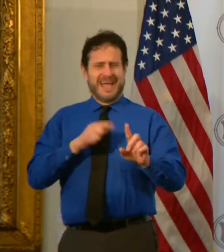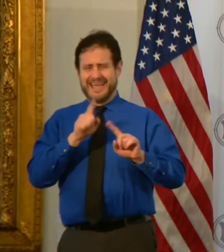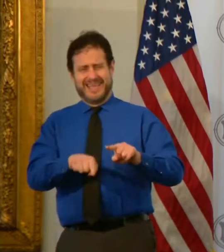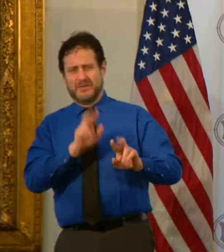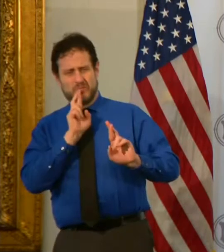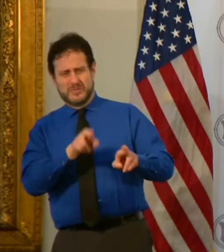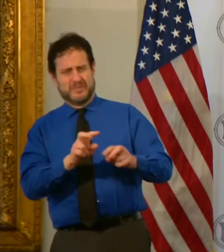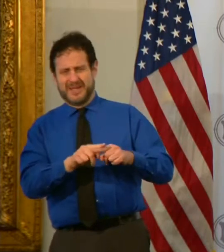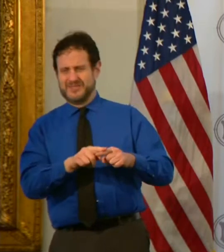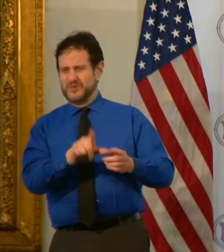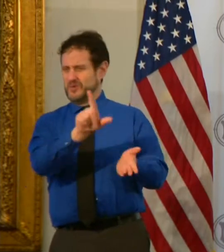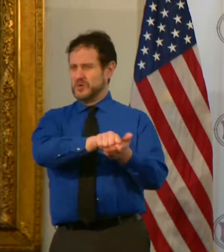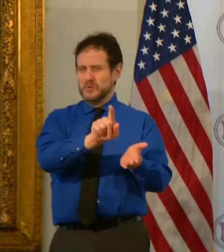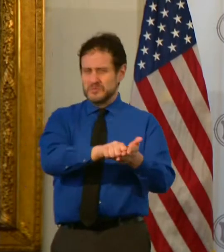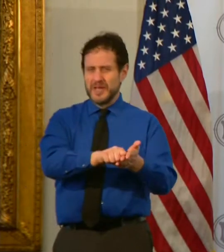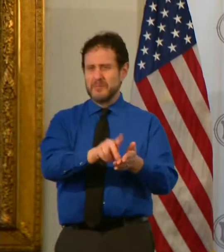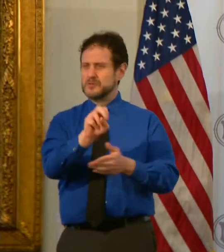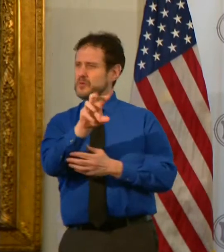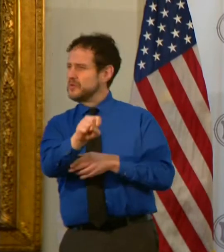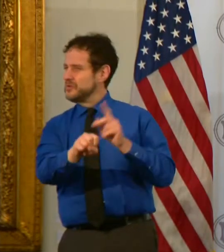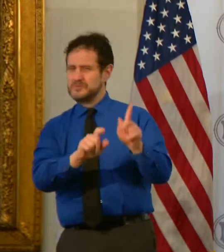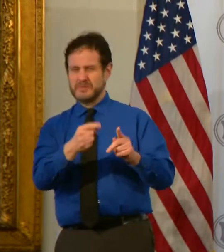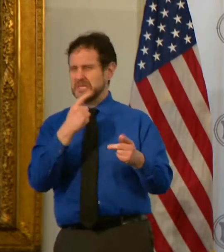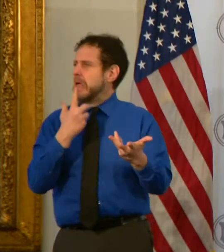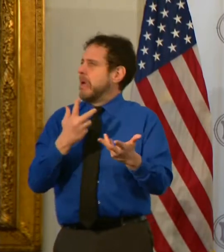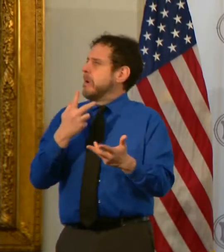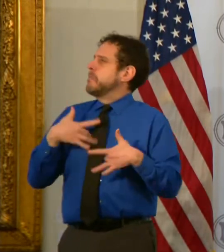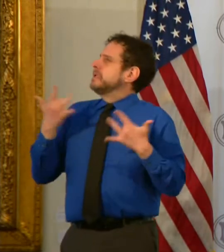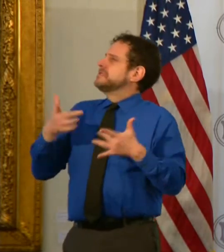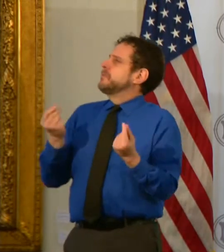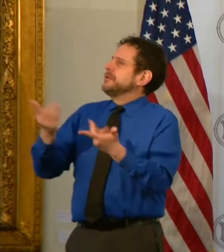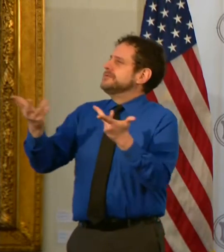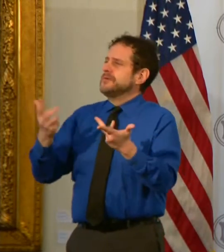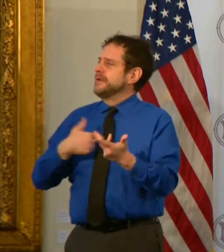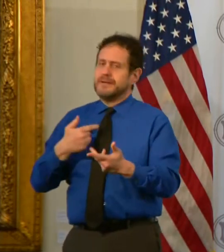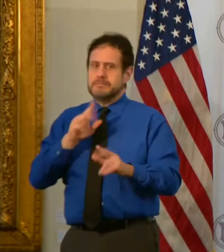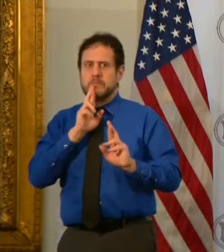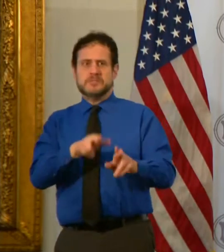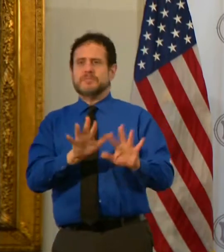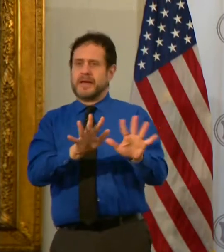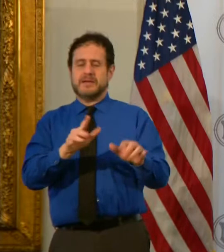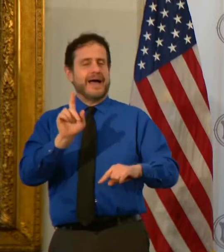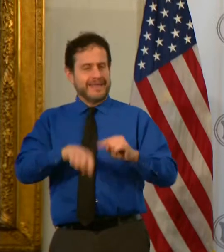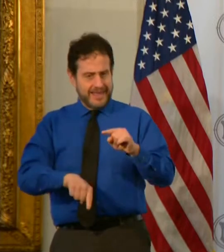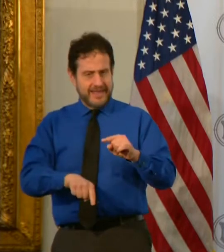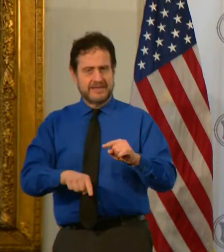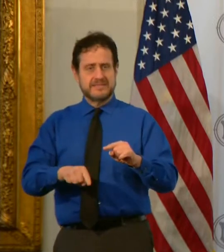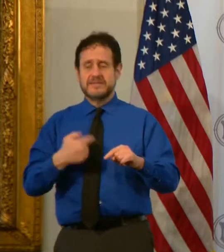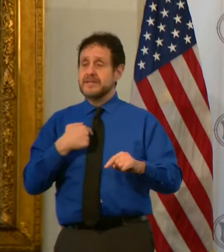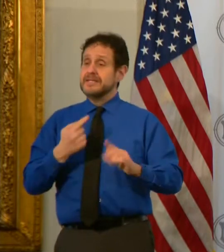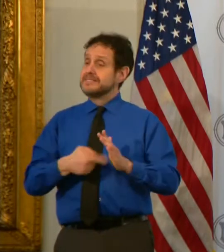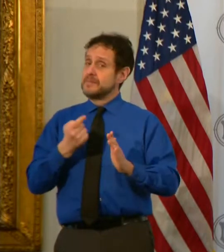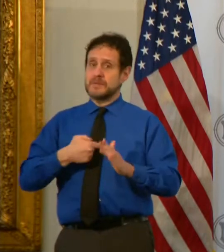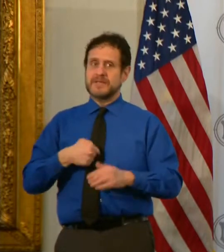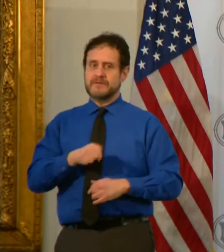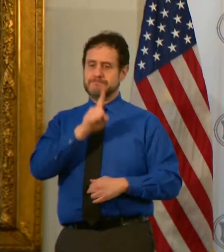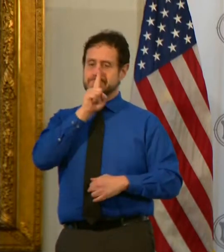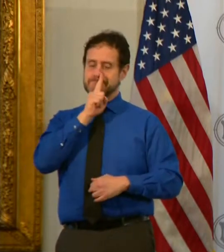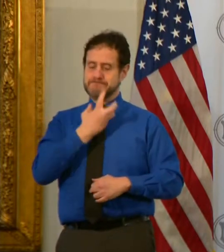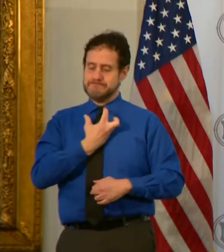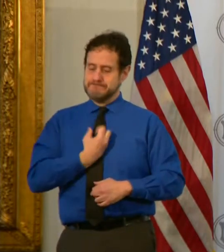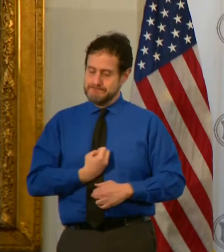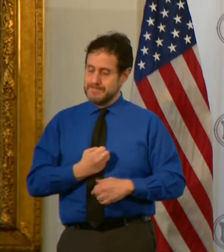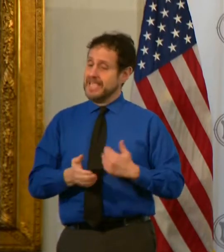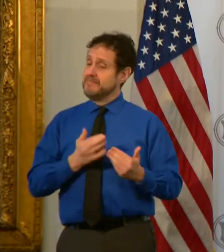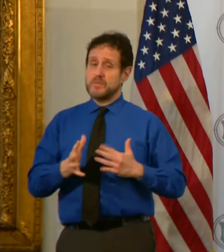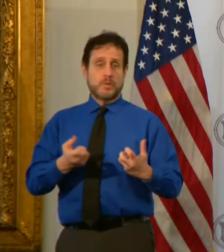to the speed that others might want me to. It means that I can't say things however much I